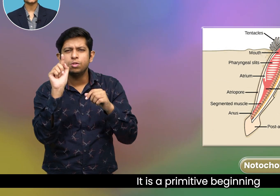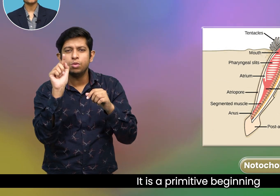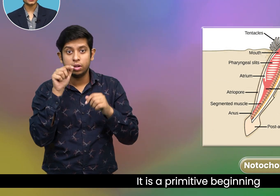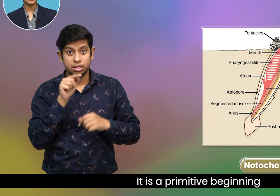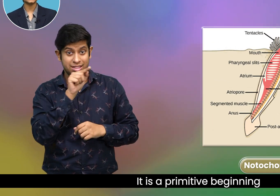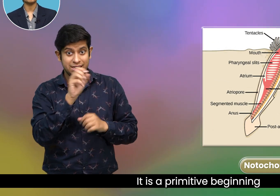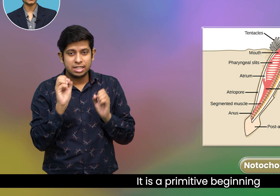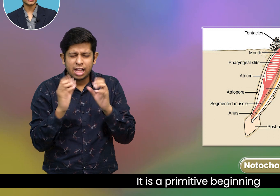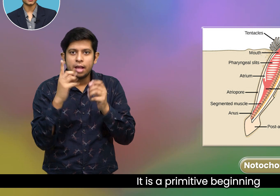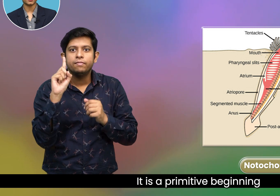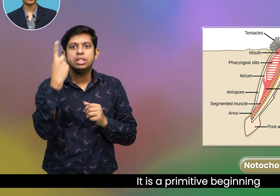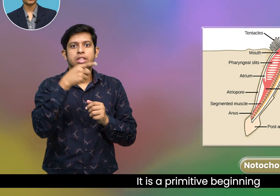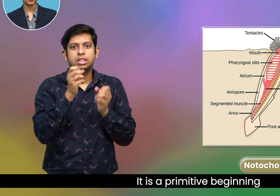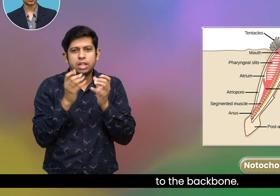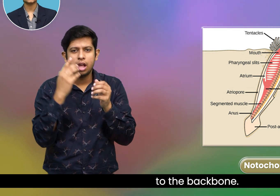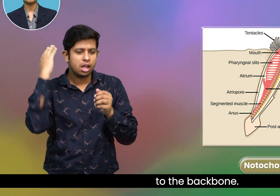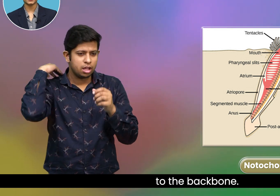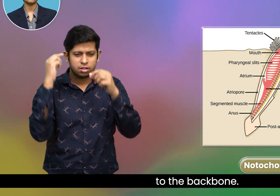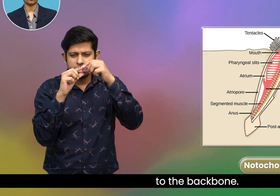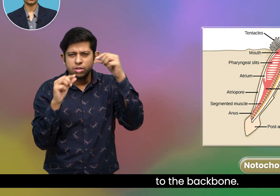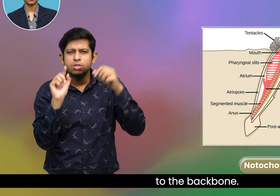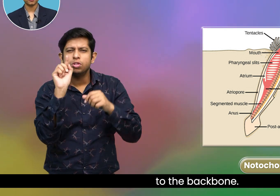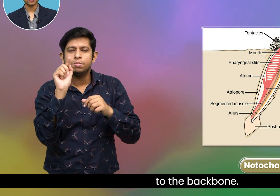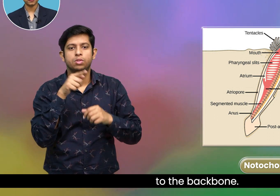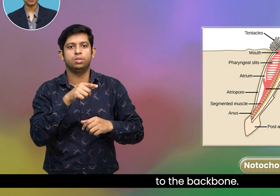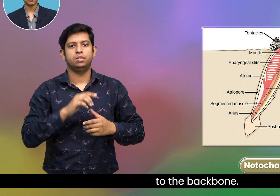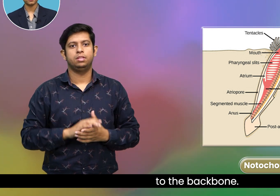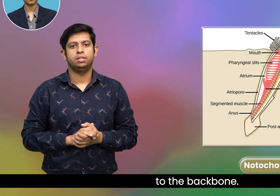It is a primitive beginning to the backbone.